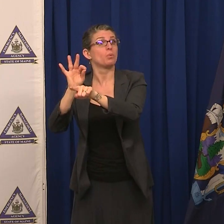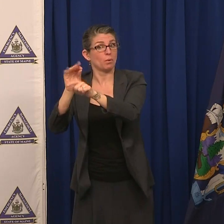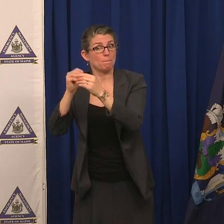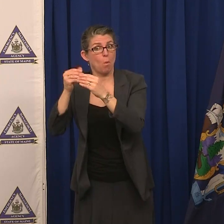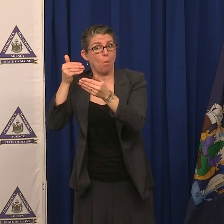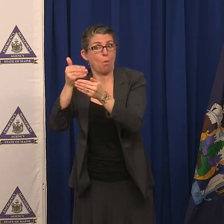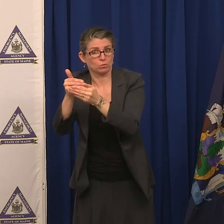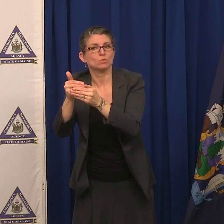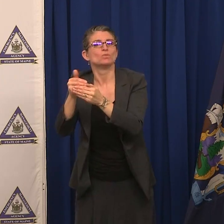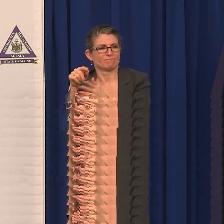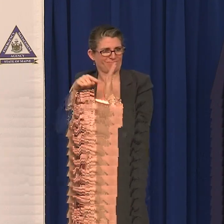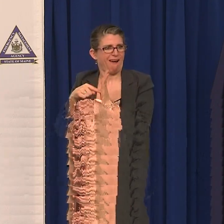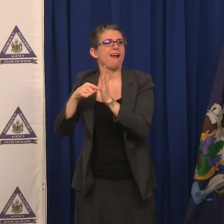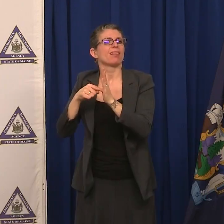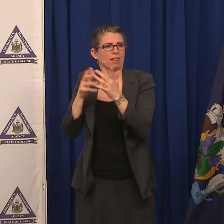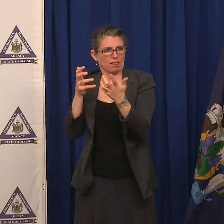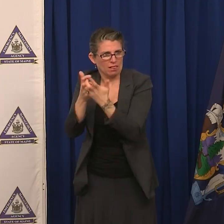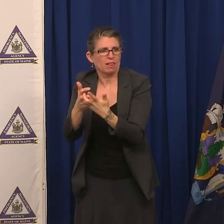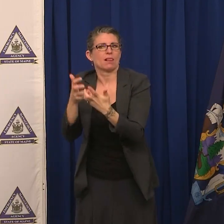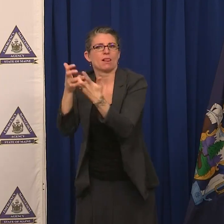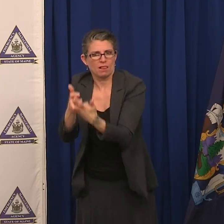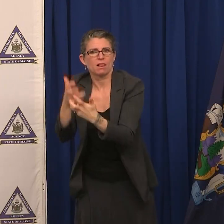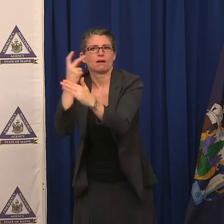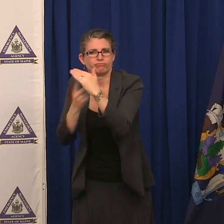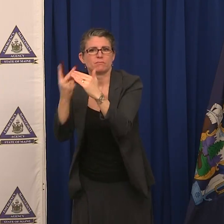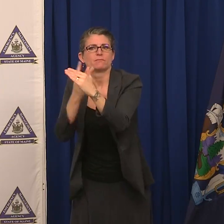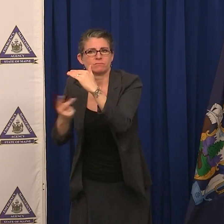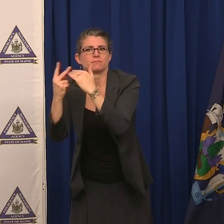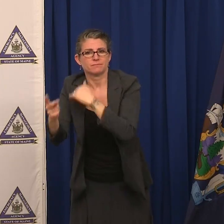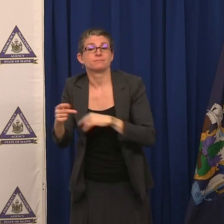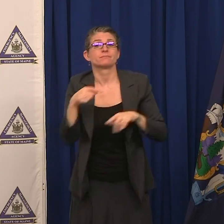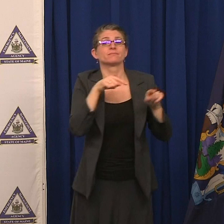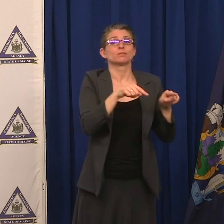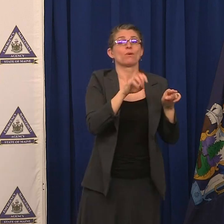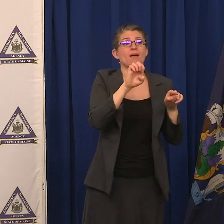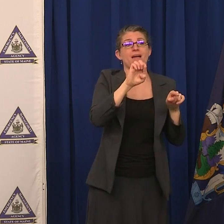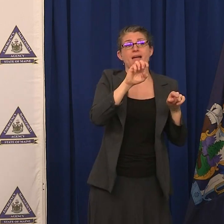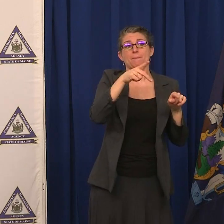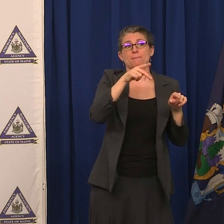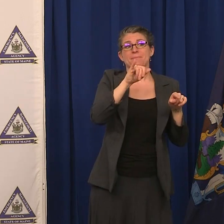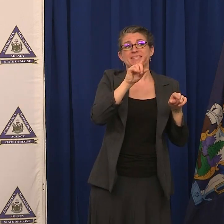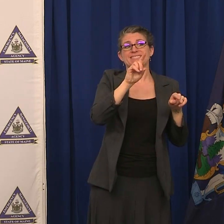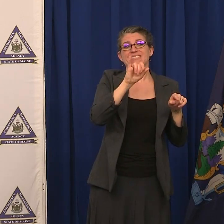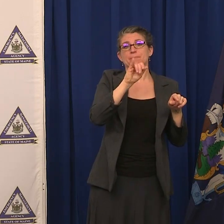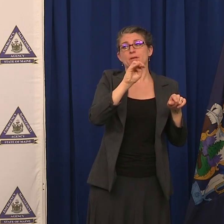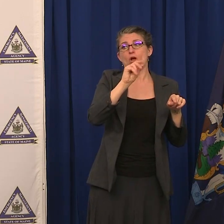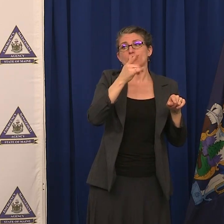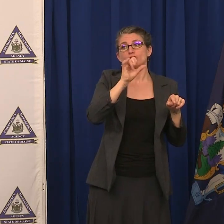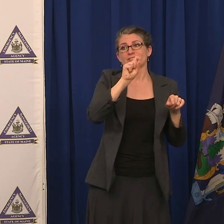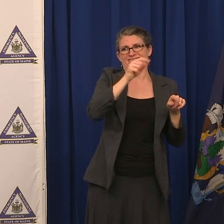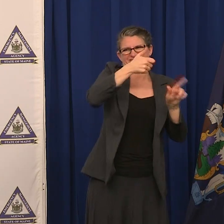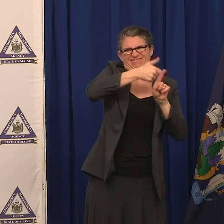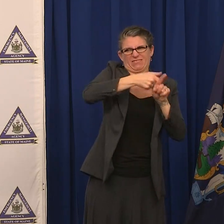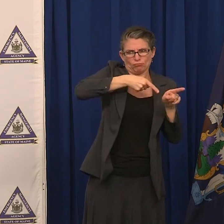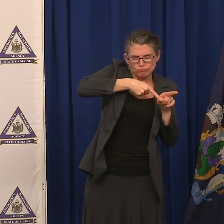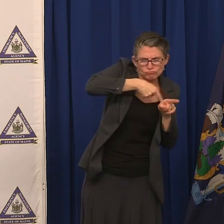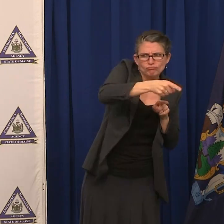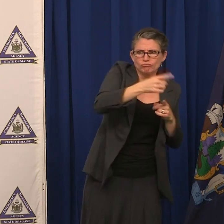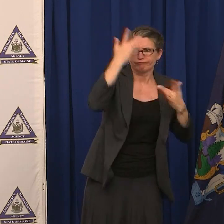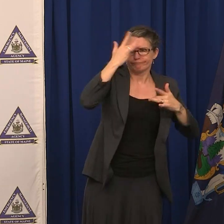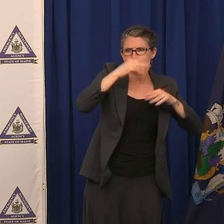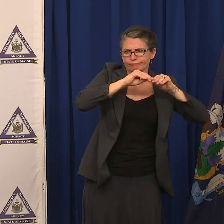are what are called epidemiological models. These are models that take what we know about the disease and how it